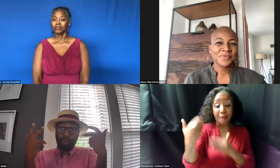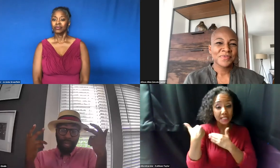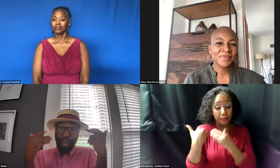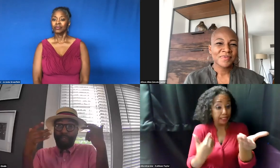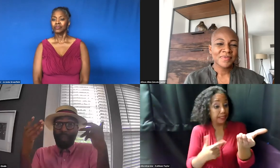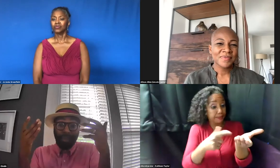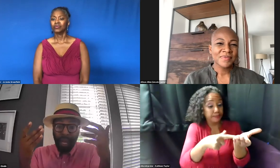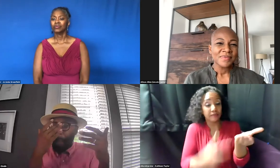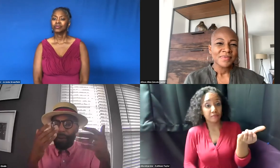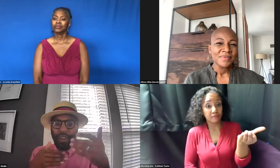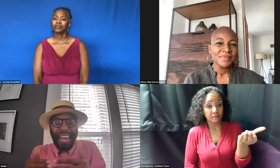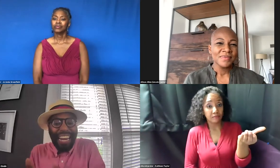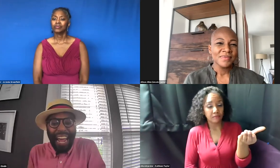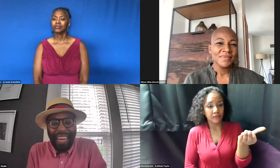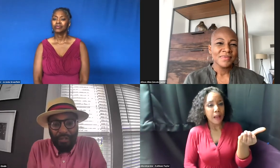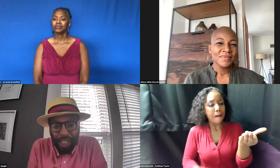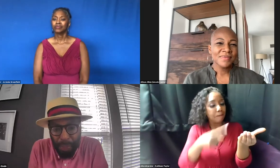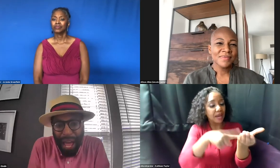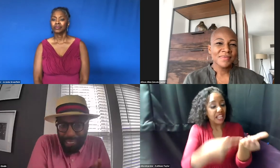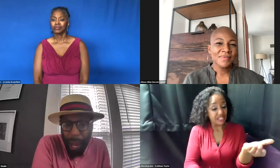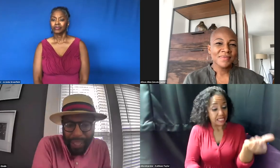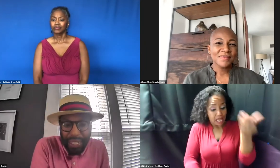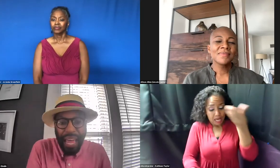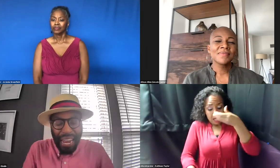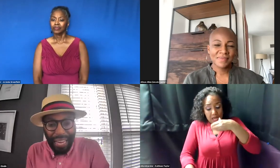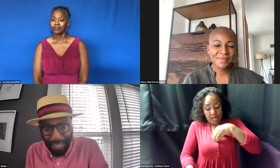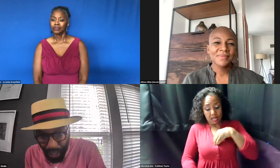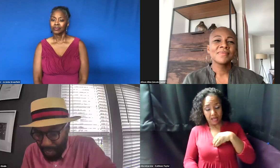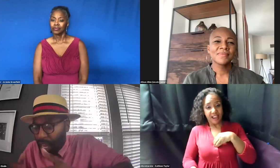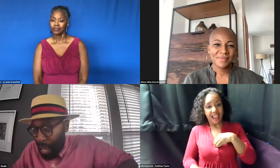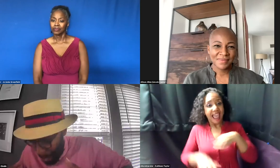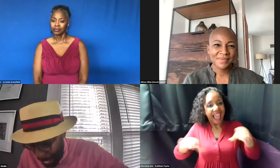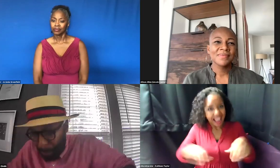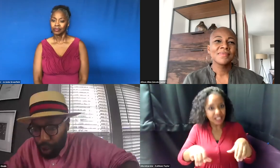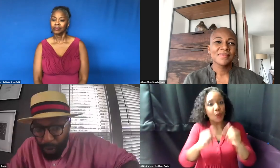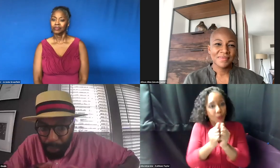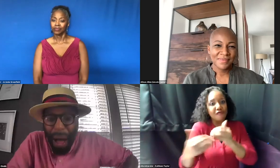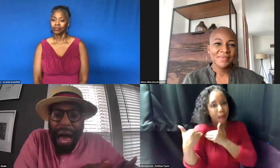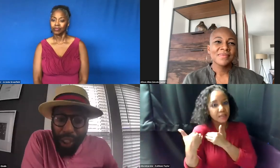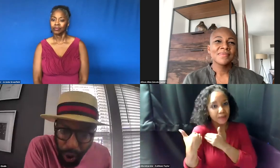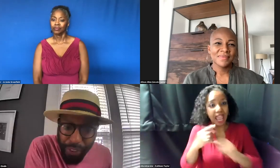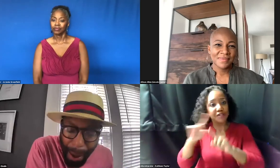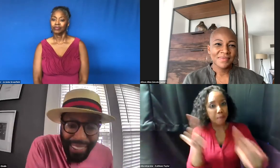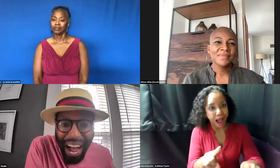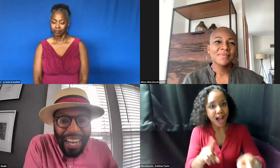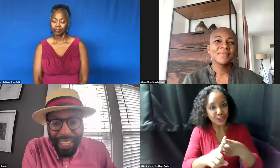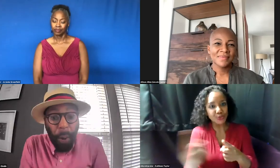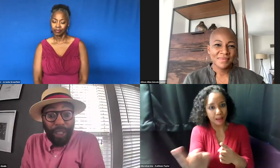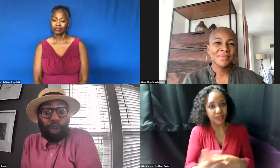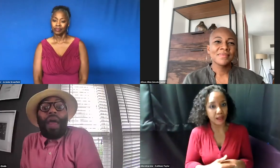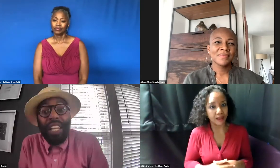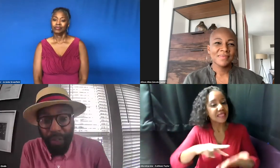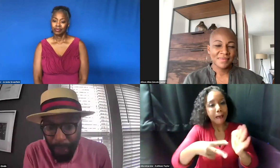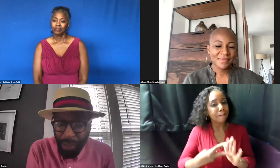responsibility to do things, I have a responsibility. But if you're not enacting a responsibility, like literally able to respond to a phenomenon, then